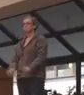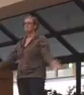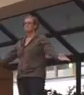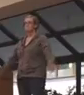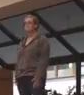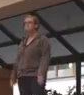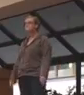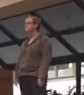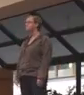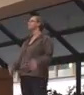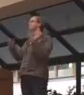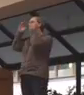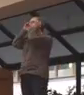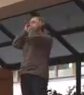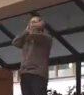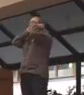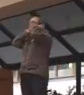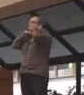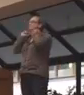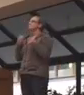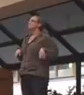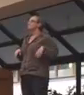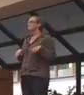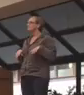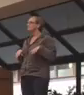these all have been negative effects.